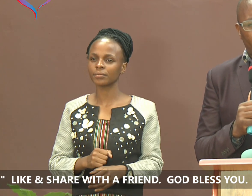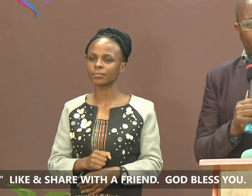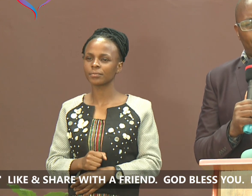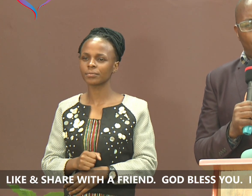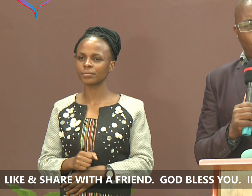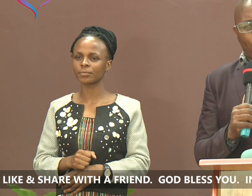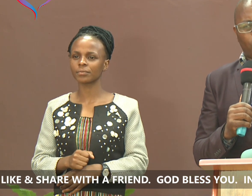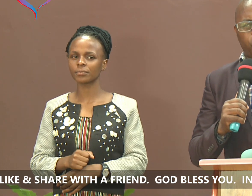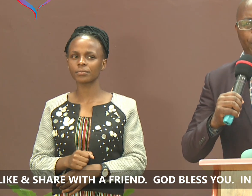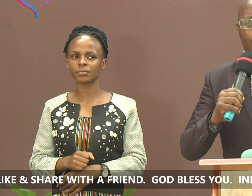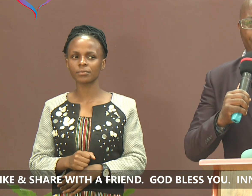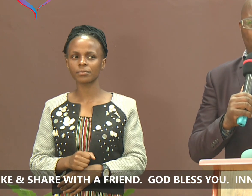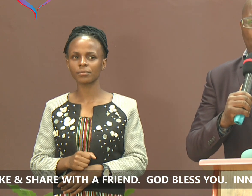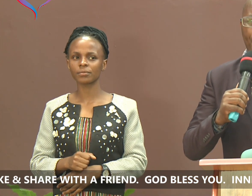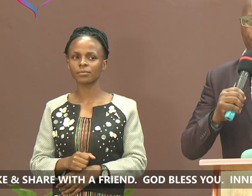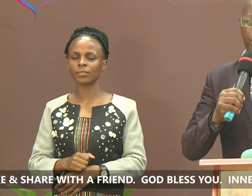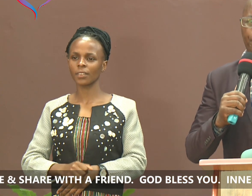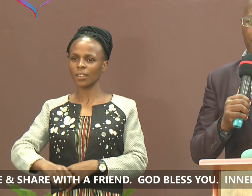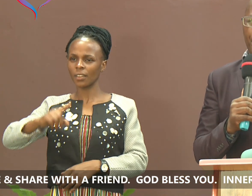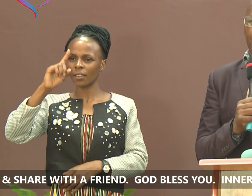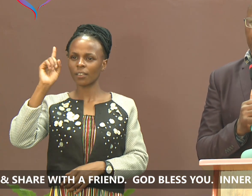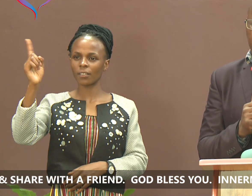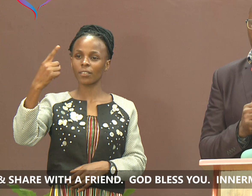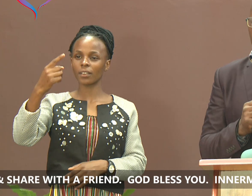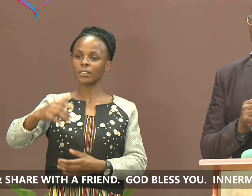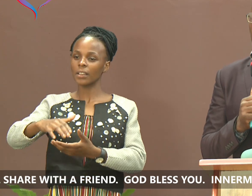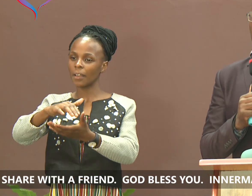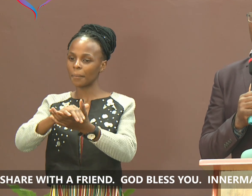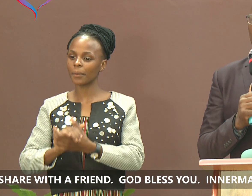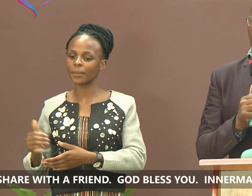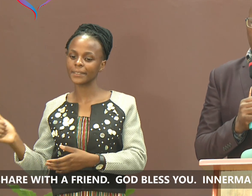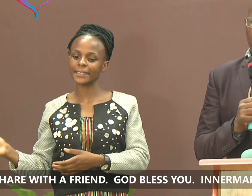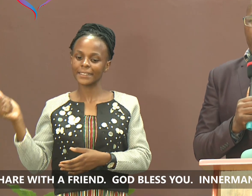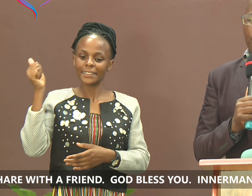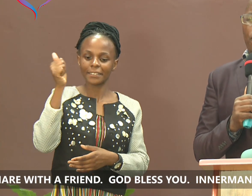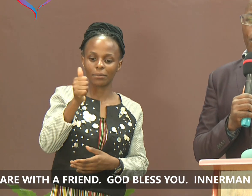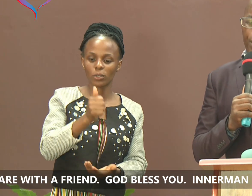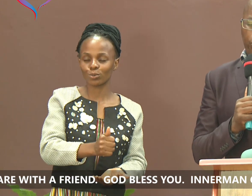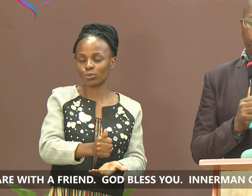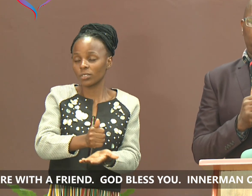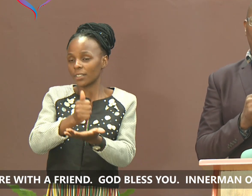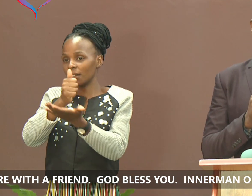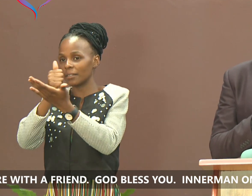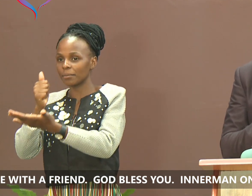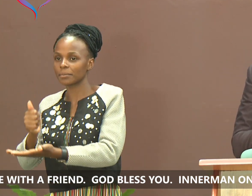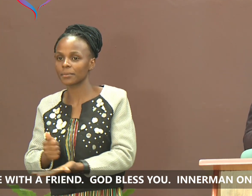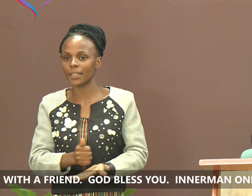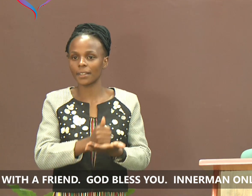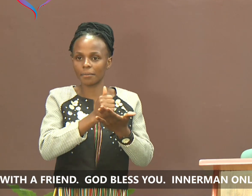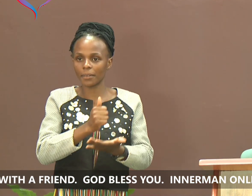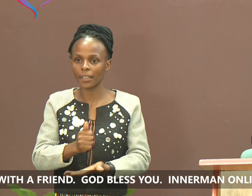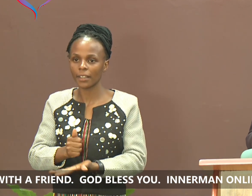obufumbo butekebwawo kuba tubeeragana, companionship and partnership. Ekyo kikulu nnyo, eyo foundation nkulu mu